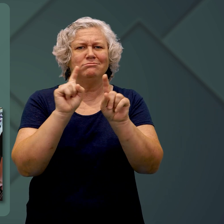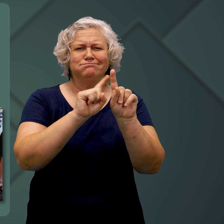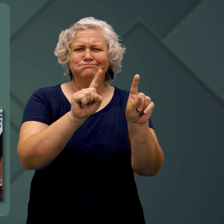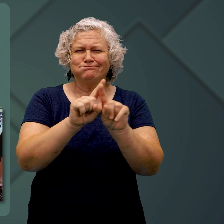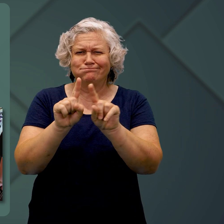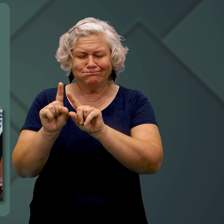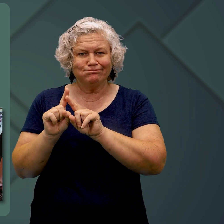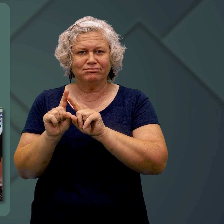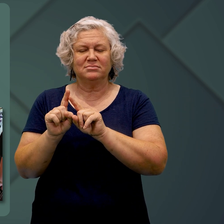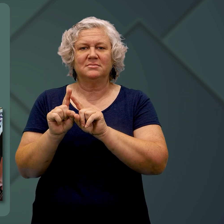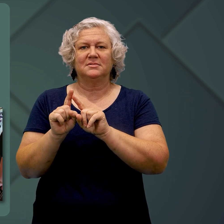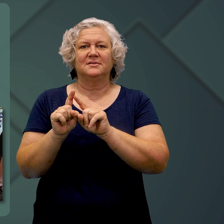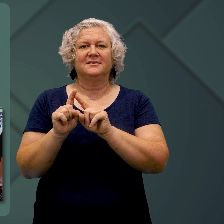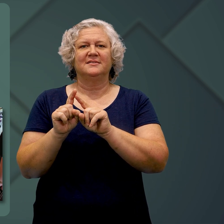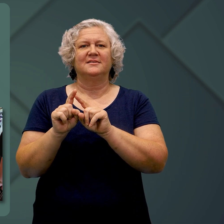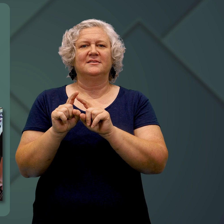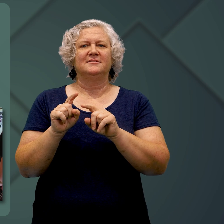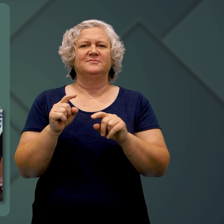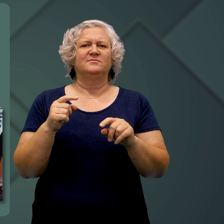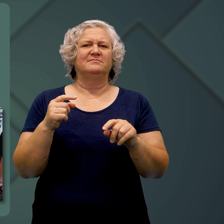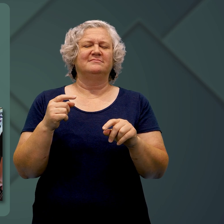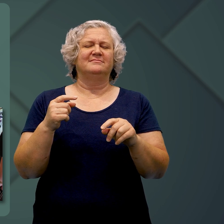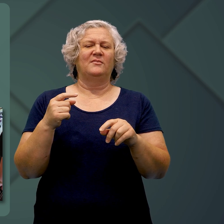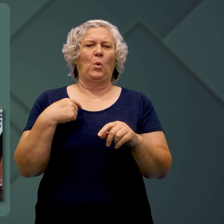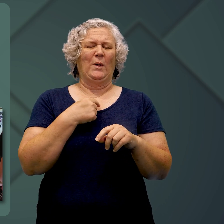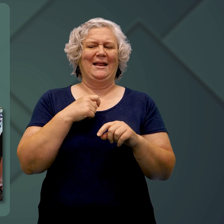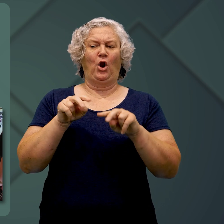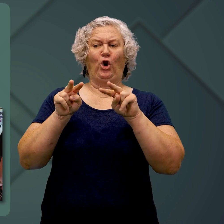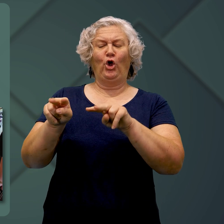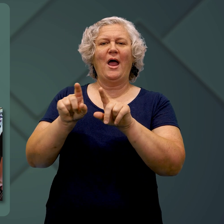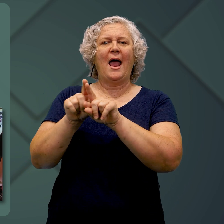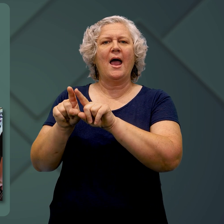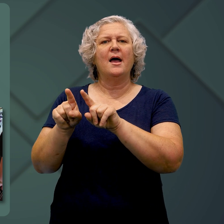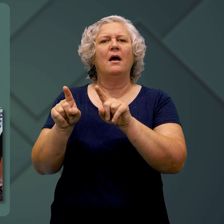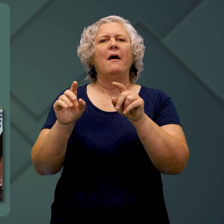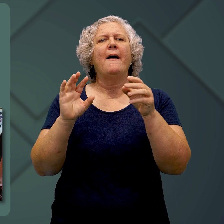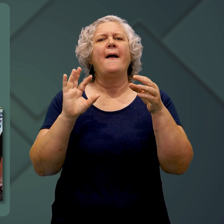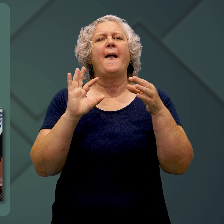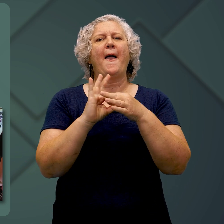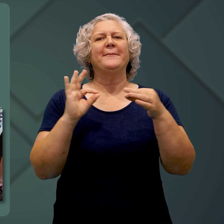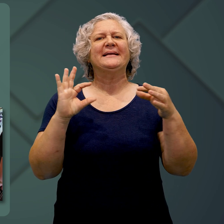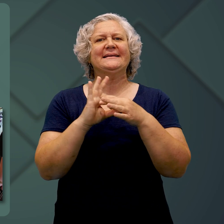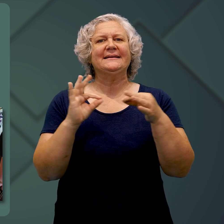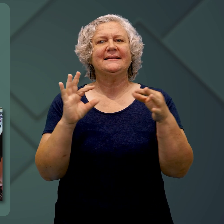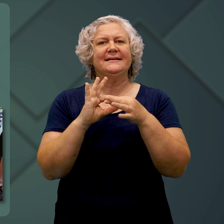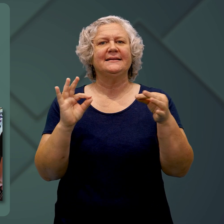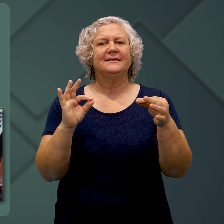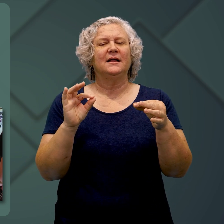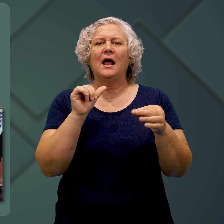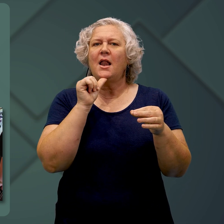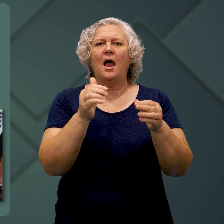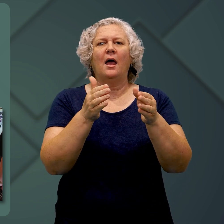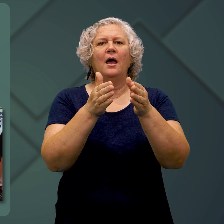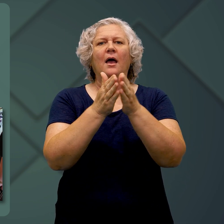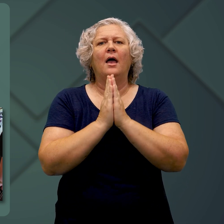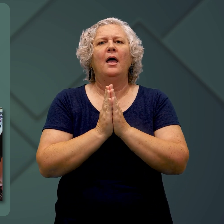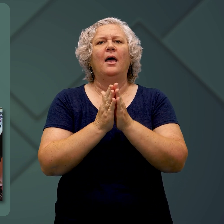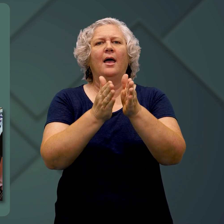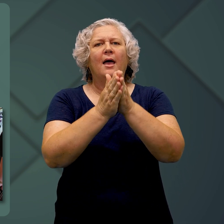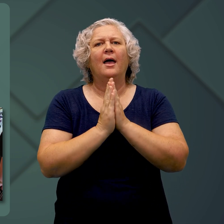communication. So, we should really look at what they're communicating as a comment, not always